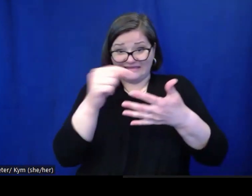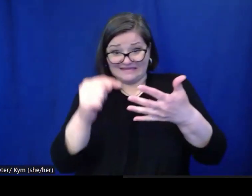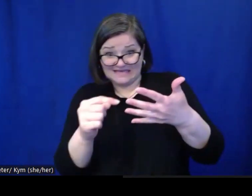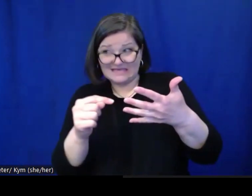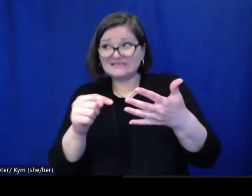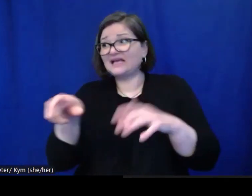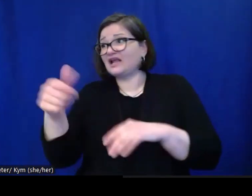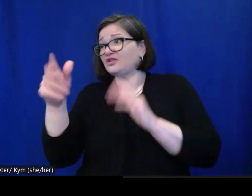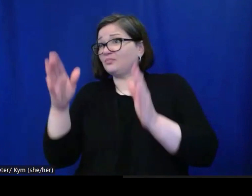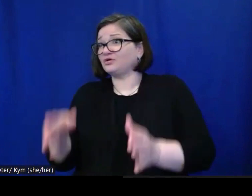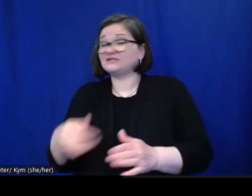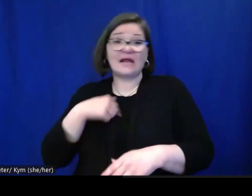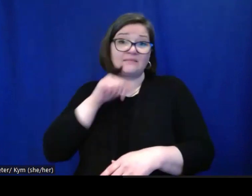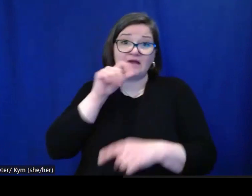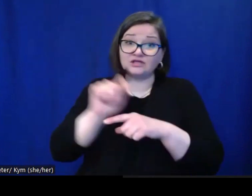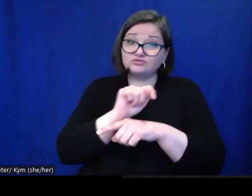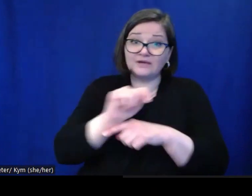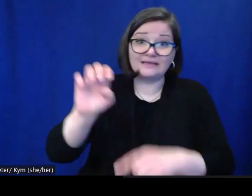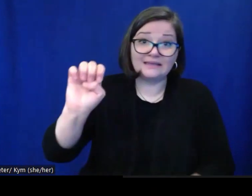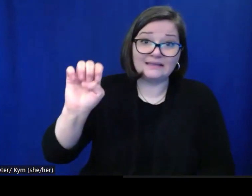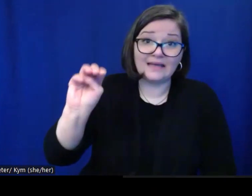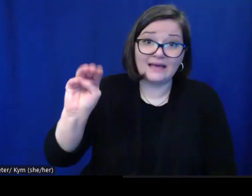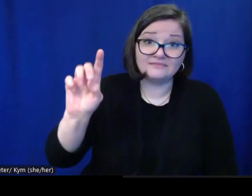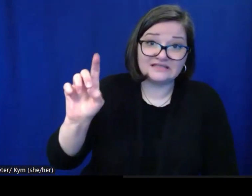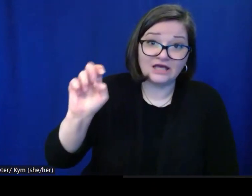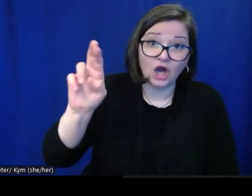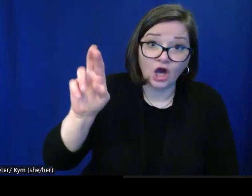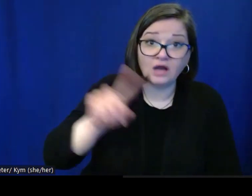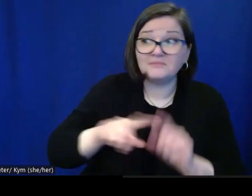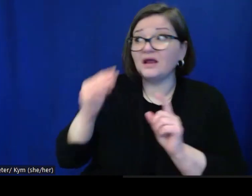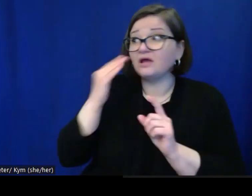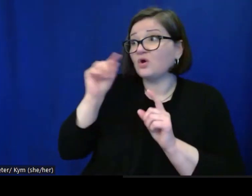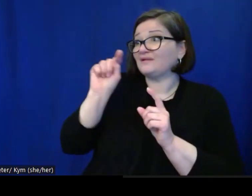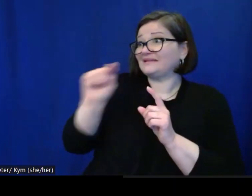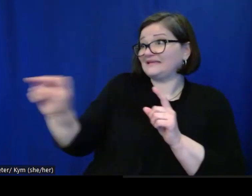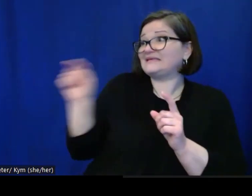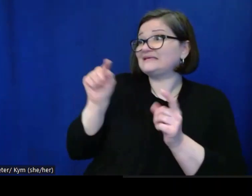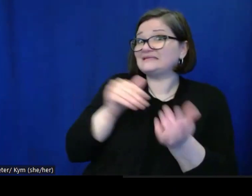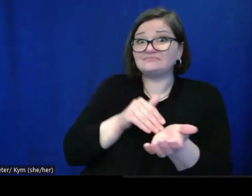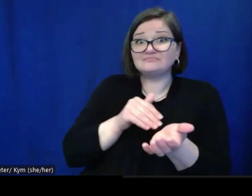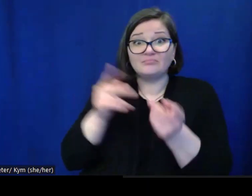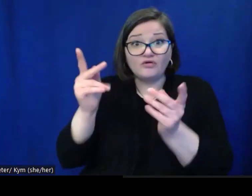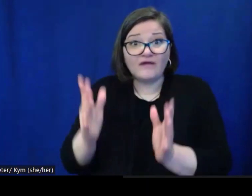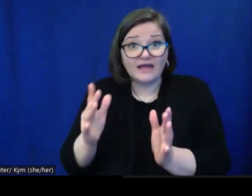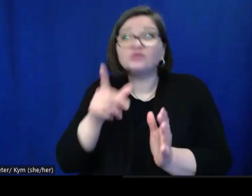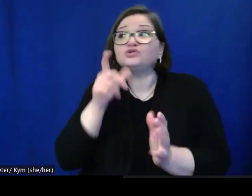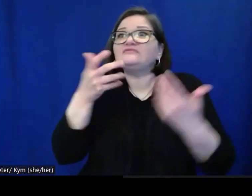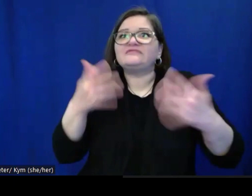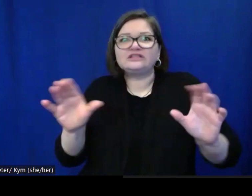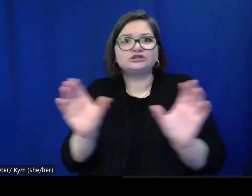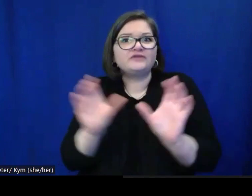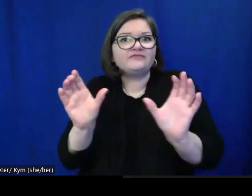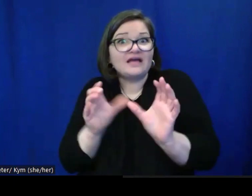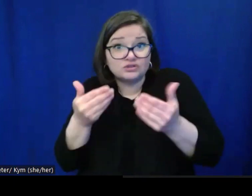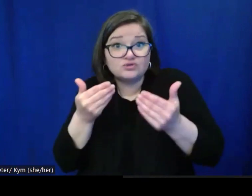trained in EMDR, but I know this provider and that provider who is. Let's get you there.